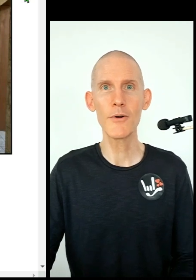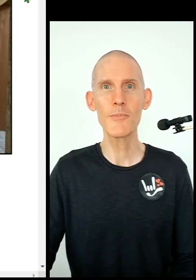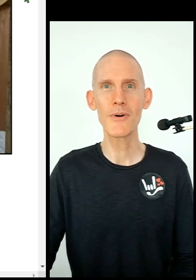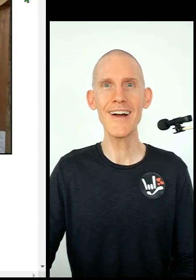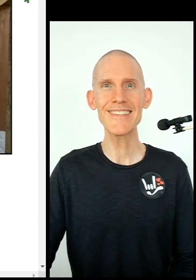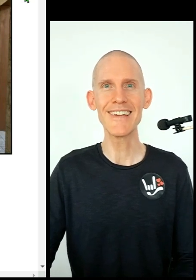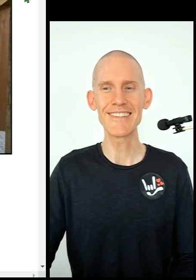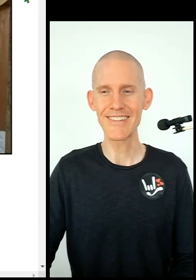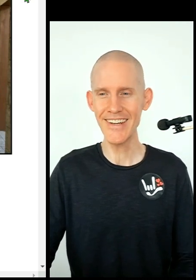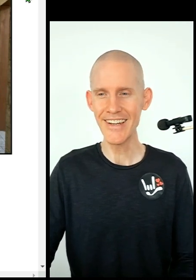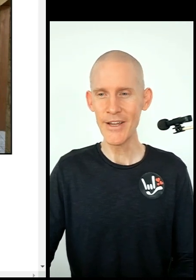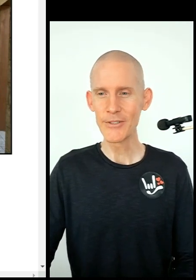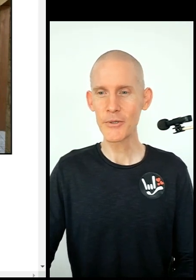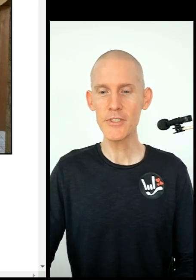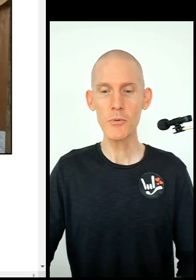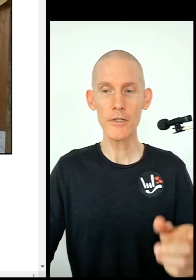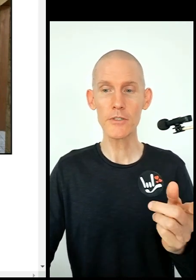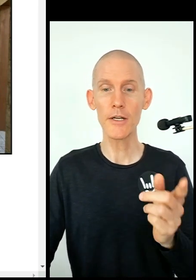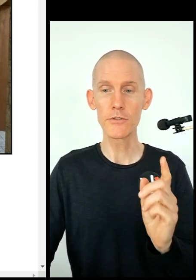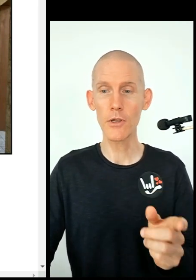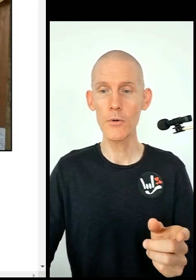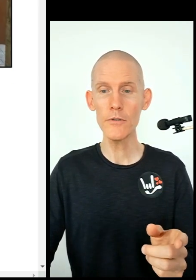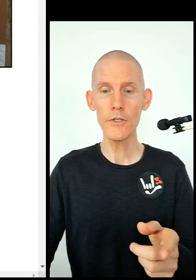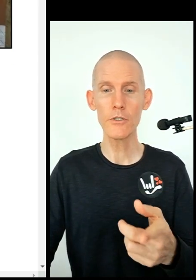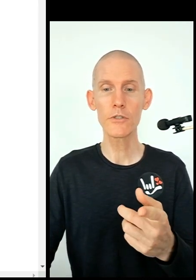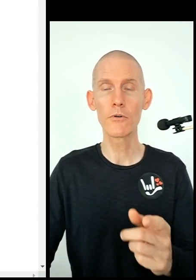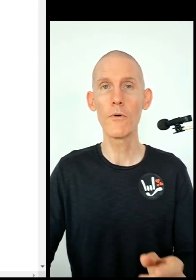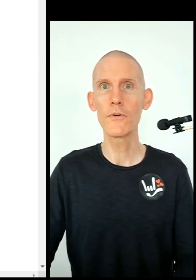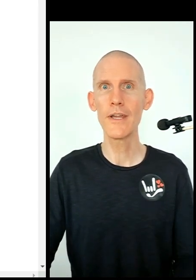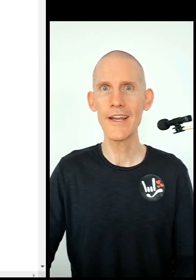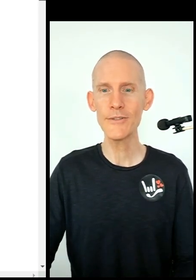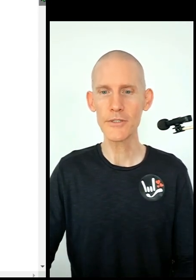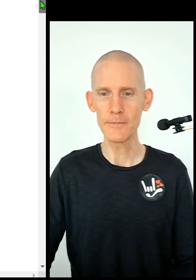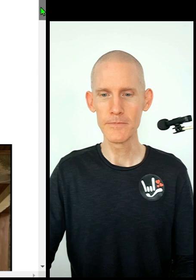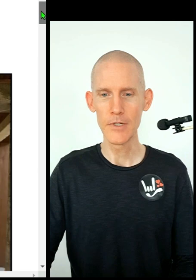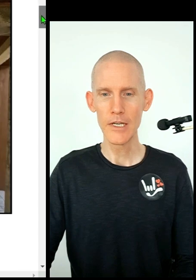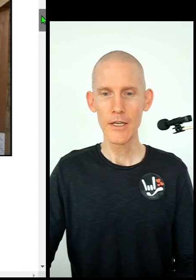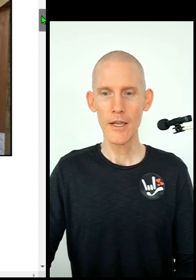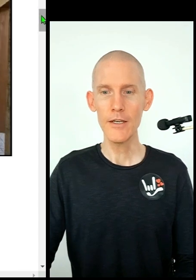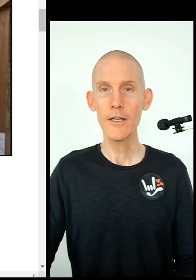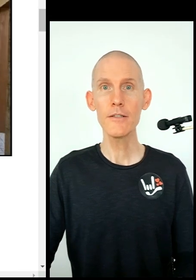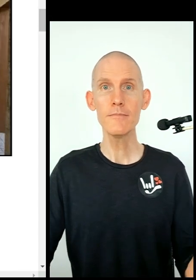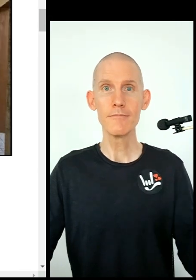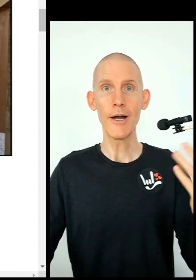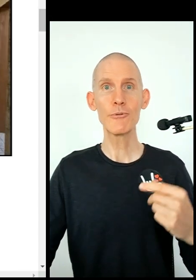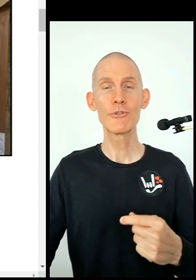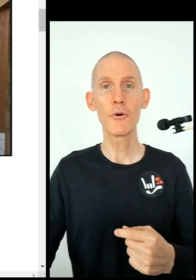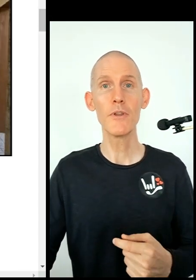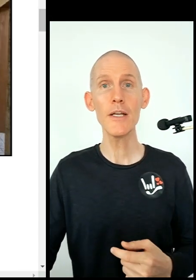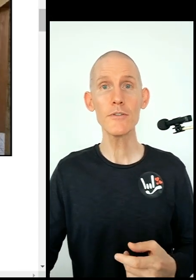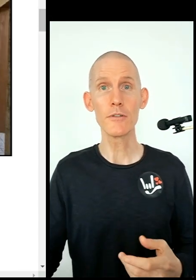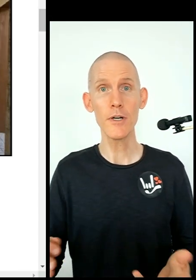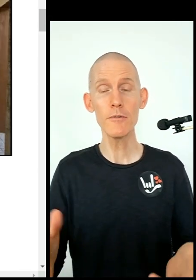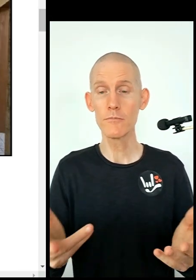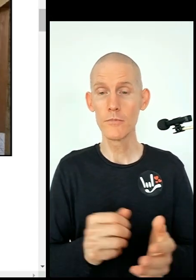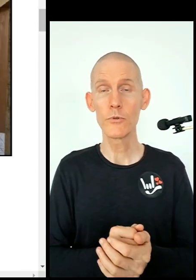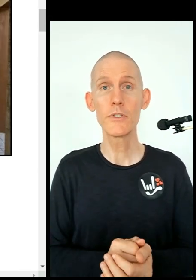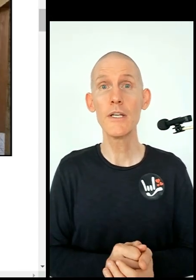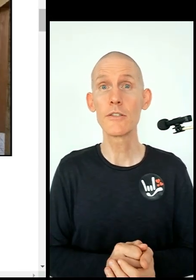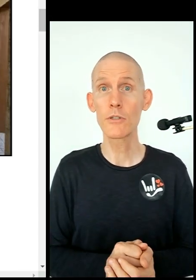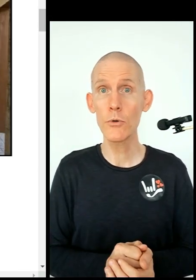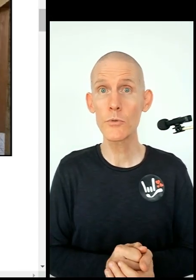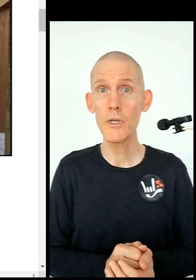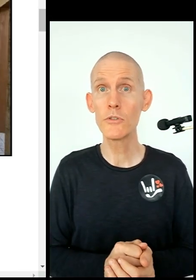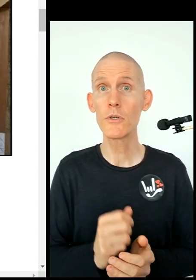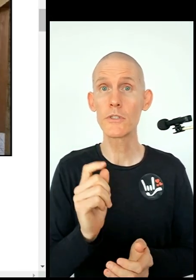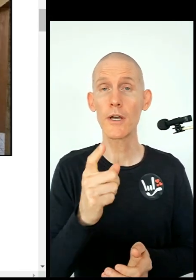okay. It's part of the process, right? So this is where I'll sign slower, then you can scroll for the answer. And here, I will show you the answer, right? We'll